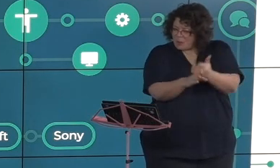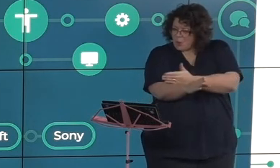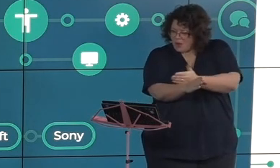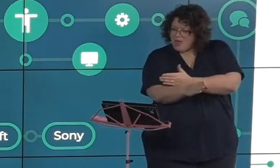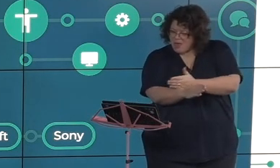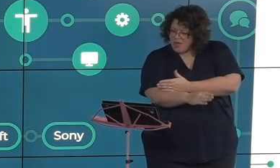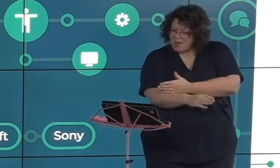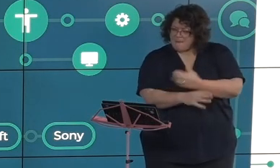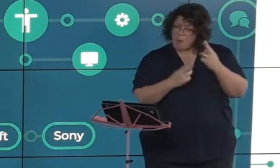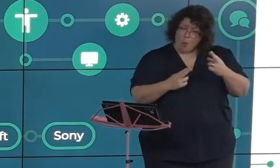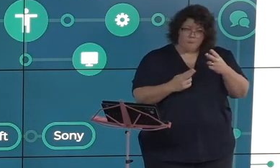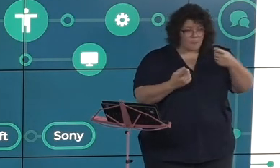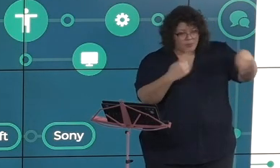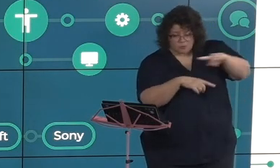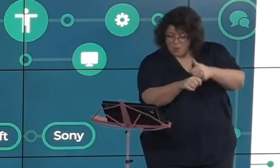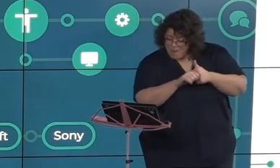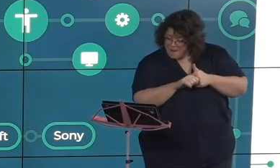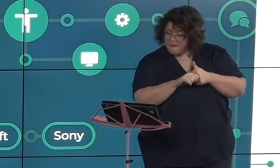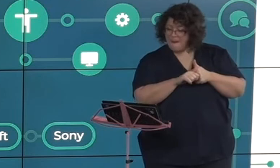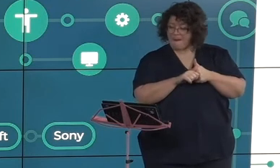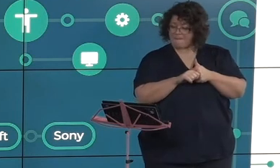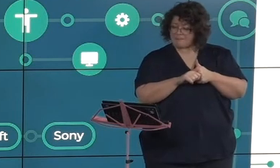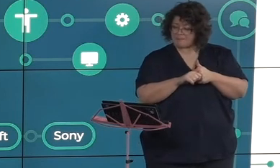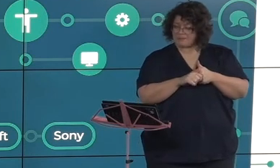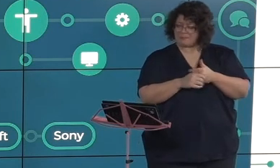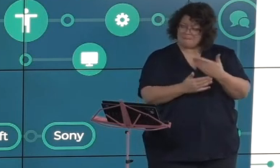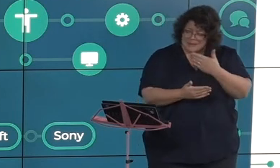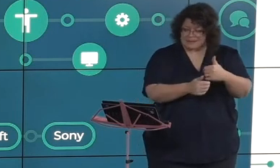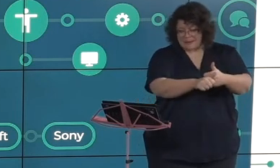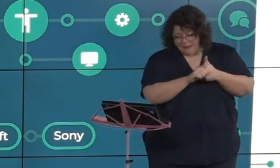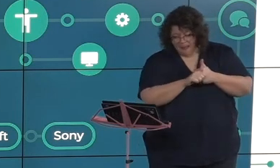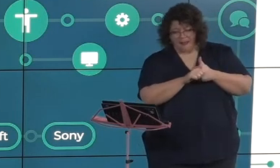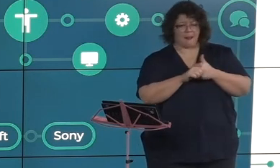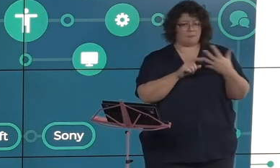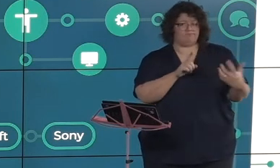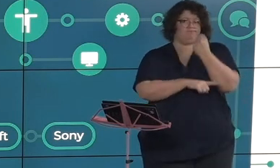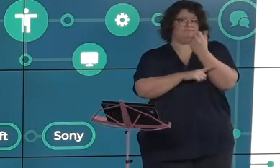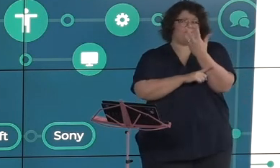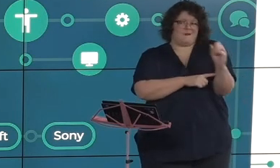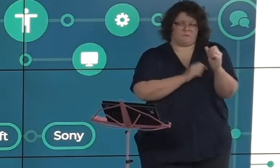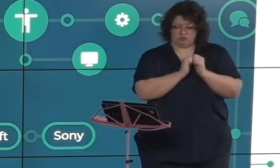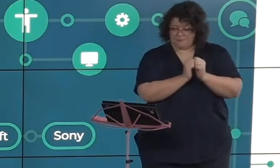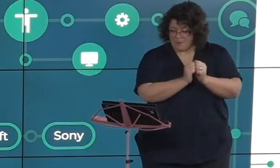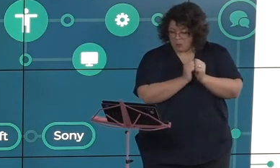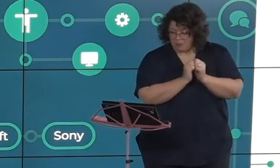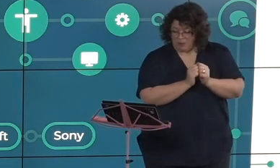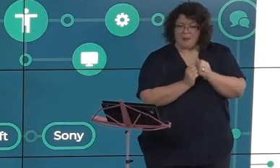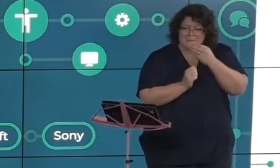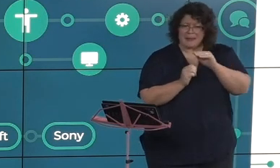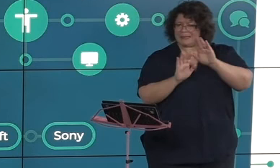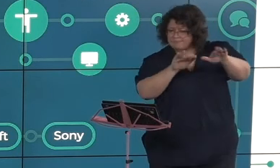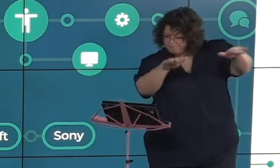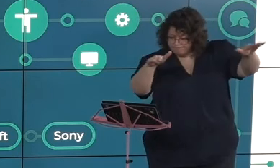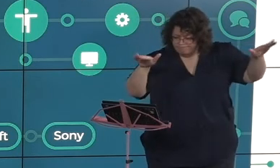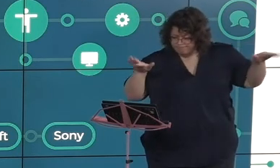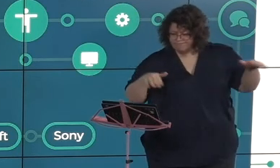that valuable 500. Please use your voices. Please shout loud. Please make sure that we don't compete with each other.